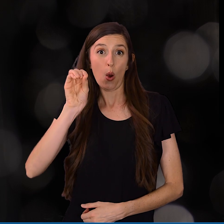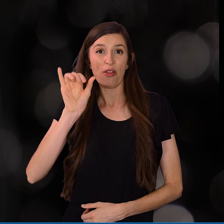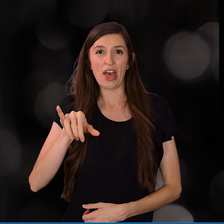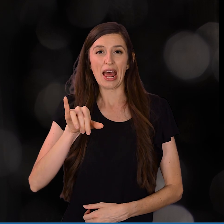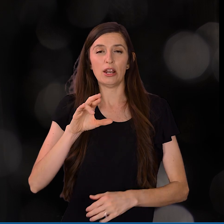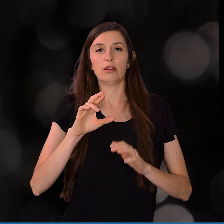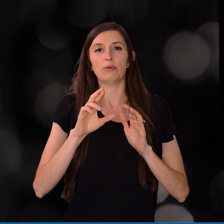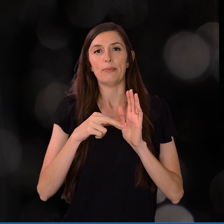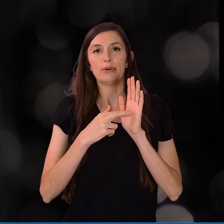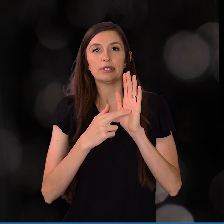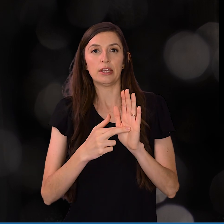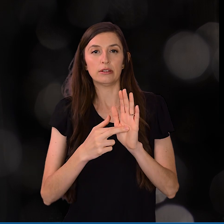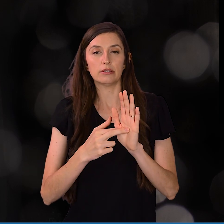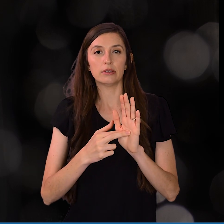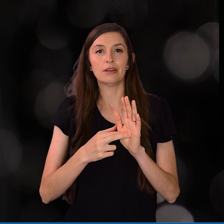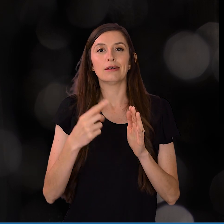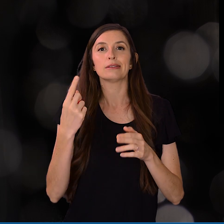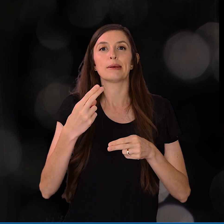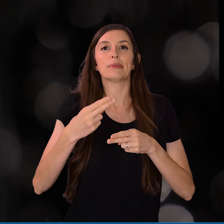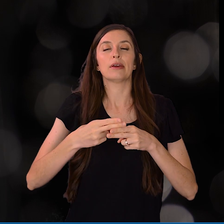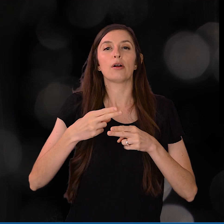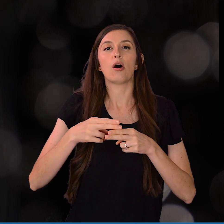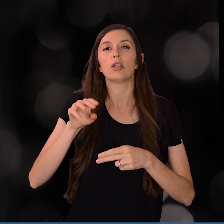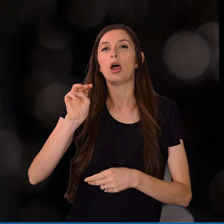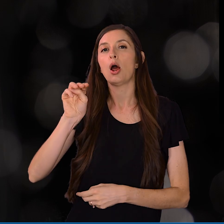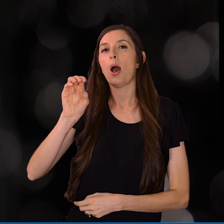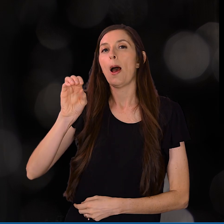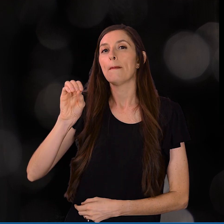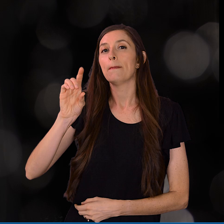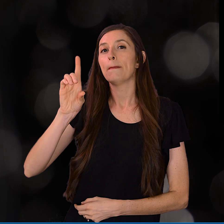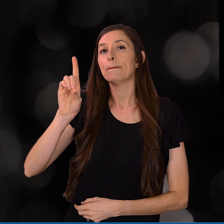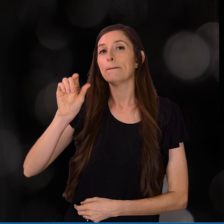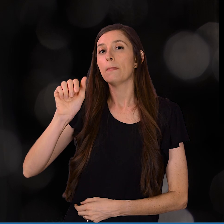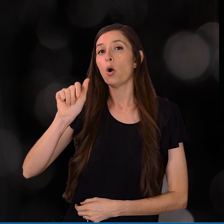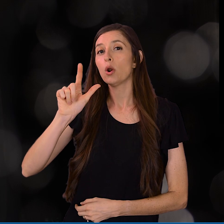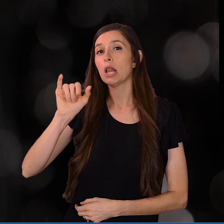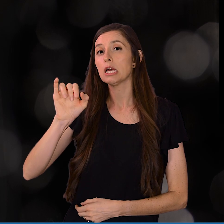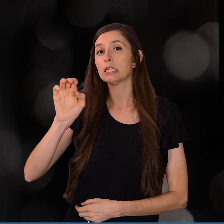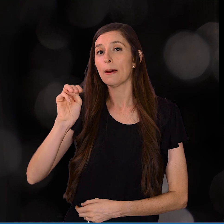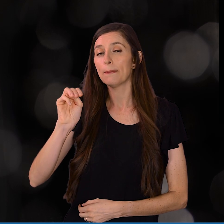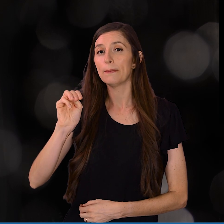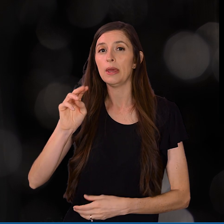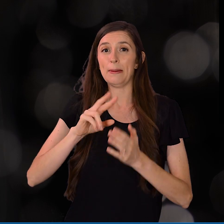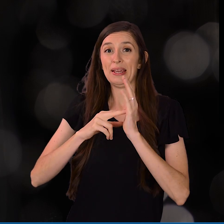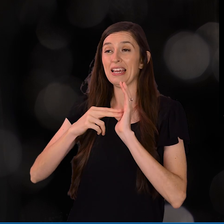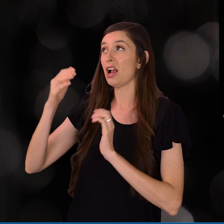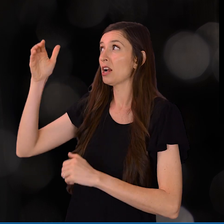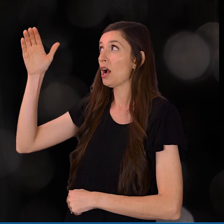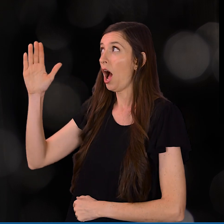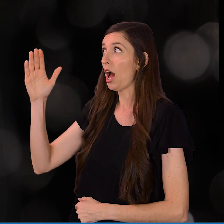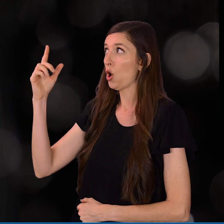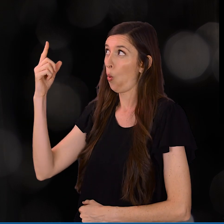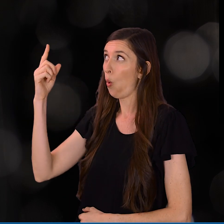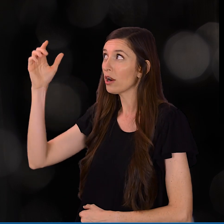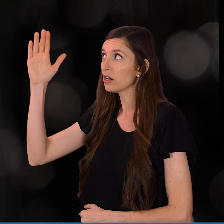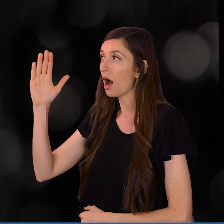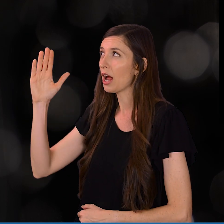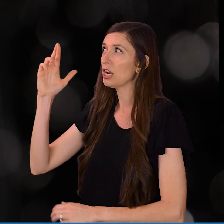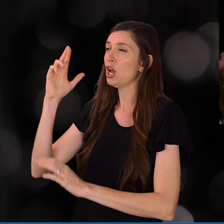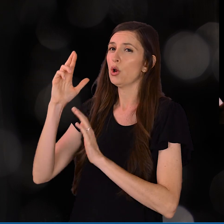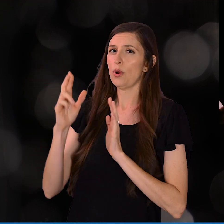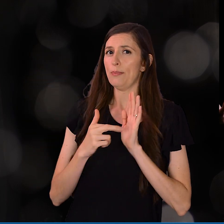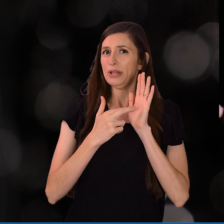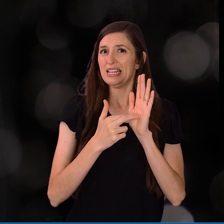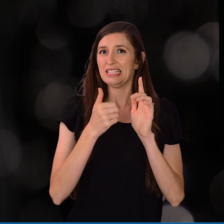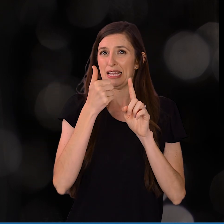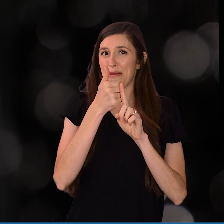illustrates better is the heresy in the early church that's called modalism. That the one God presents himself as